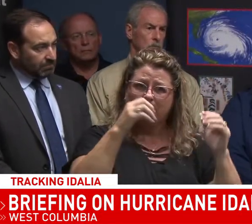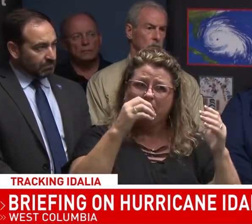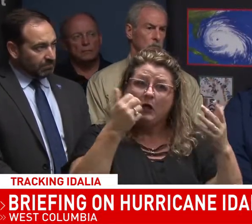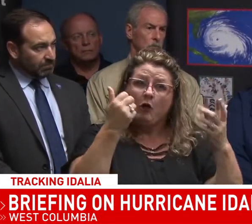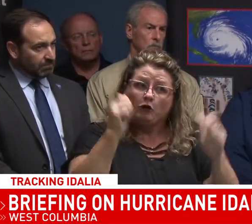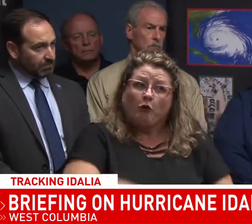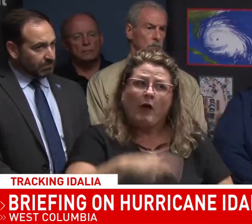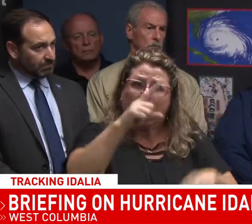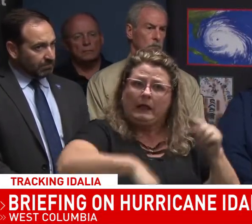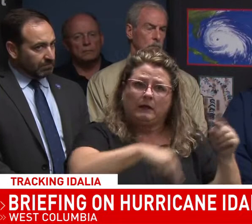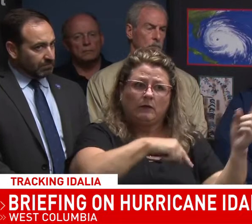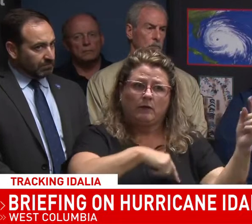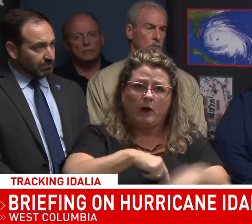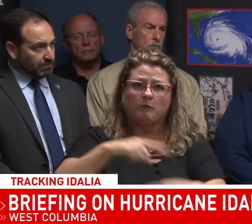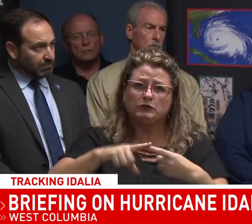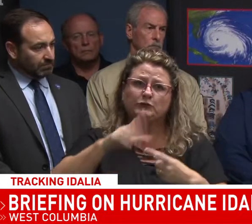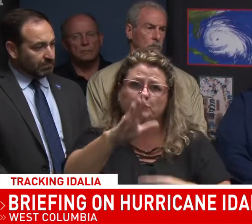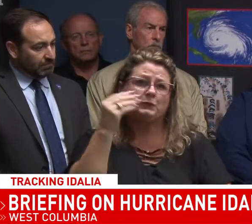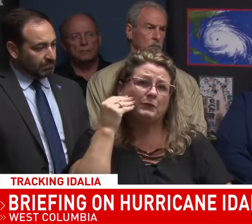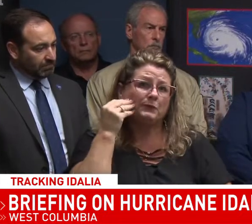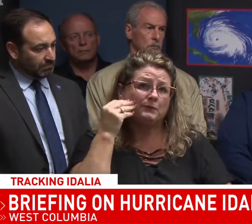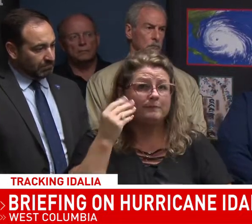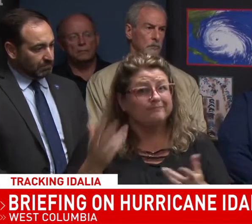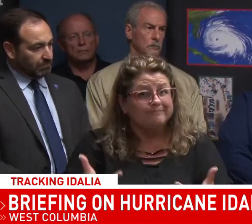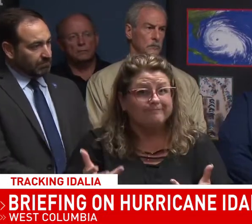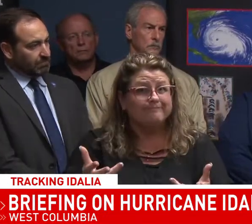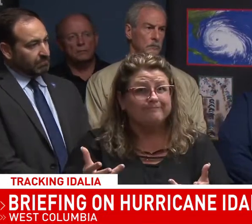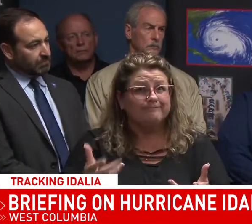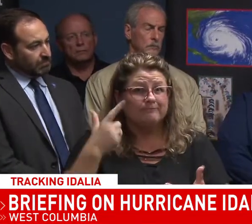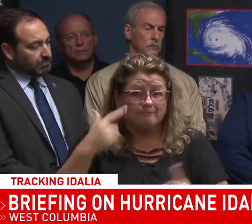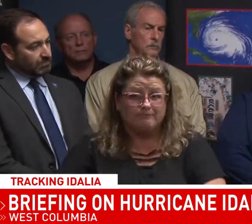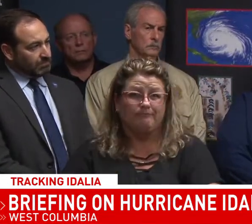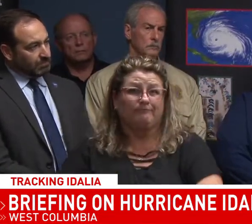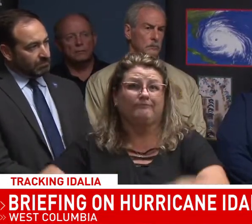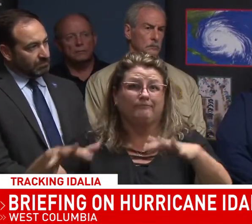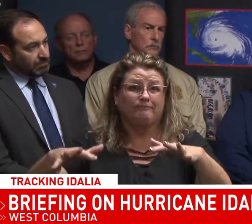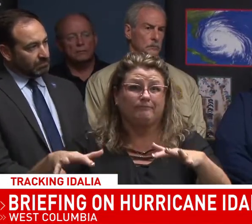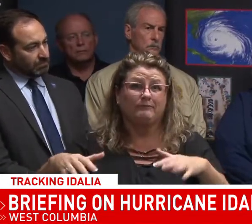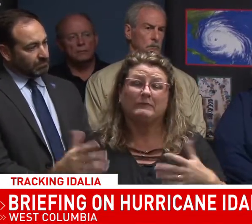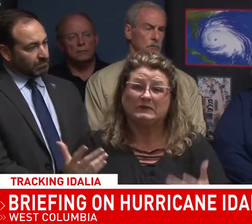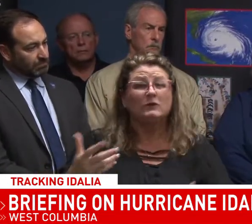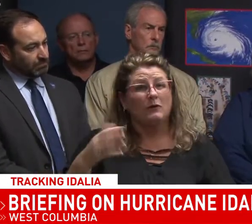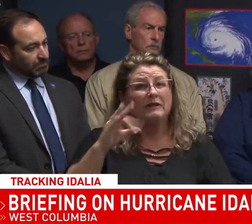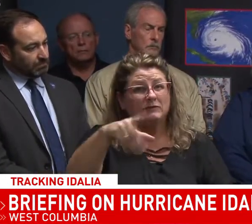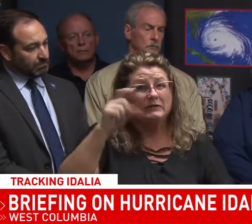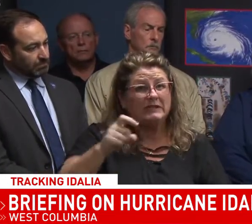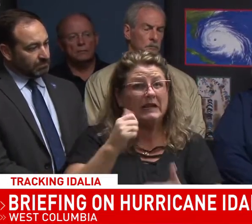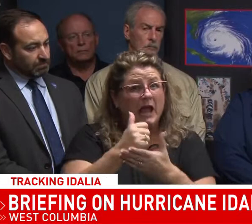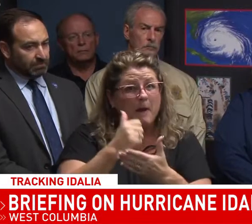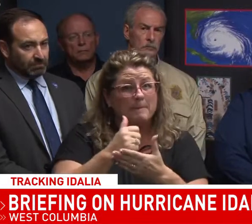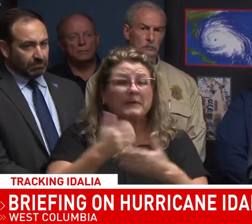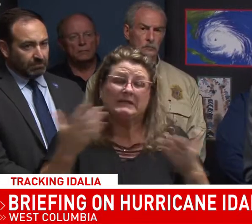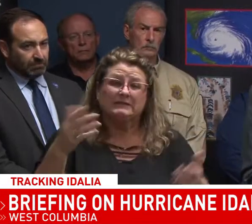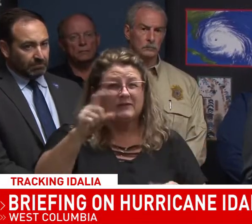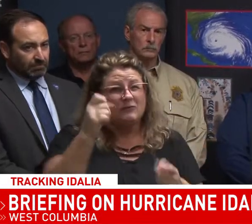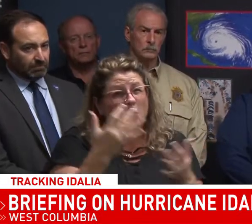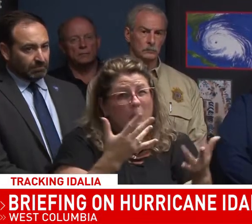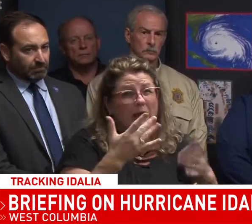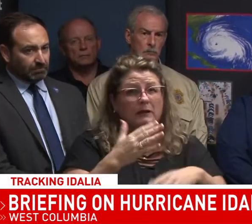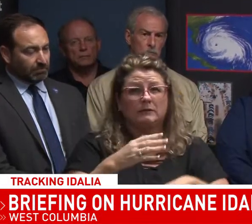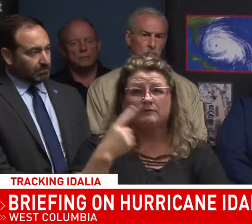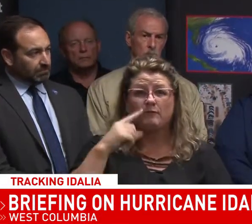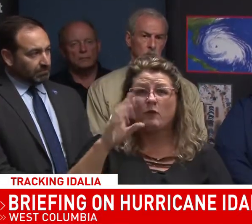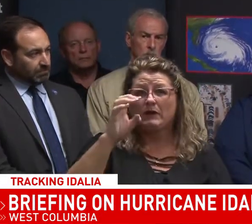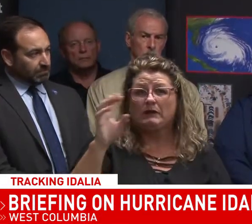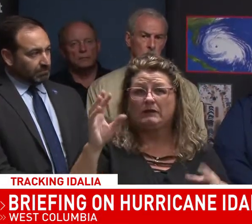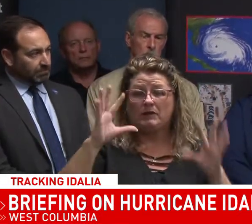that, if you're thinking about evacuating, that there may be a period of time when EMS will not be able to get to you if you do need help. Thank